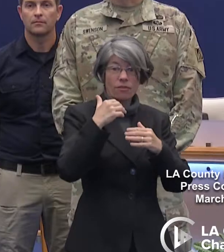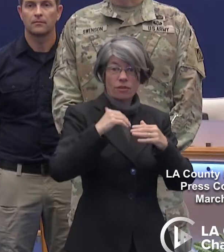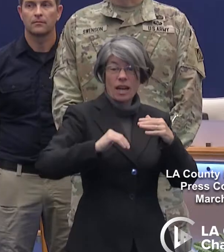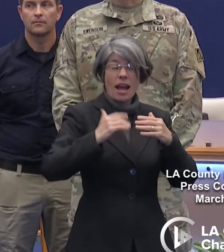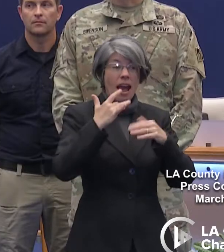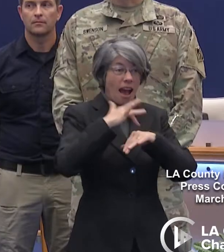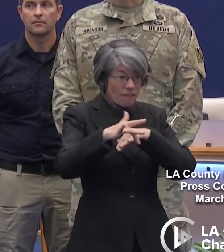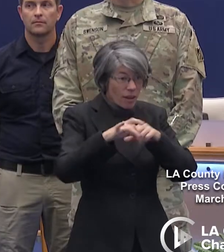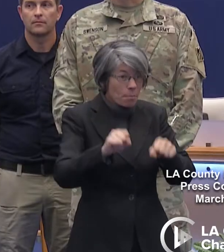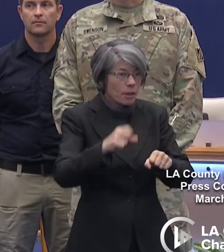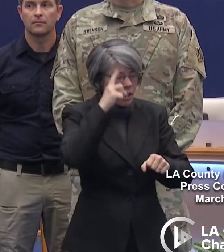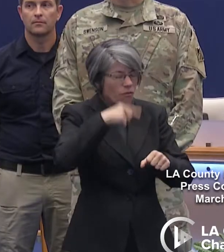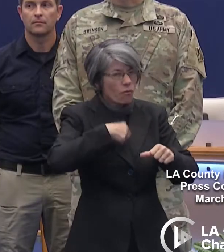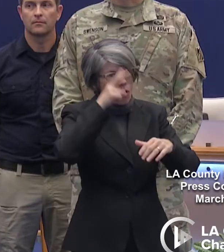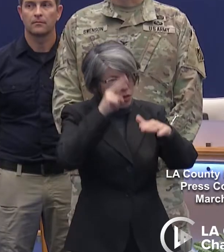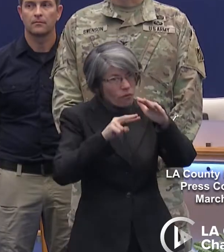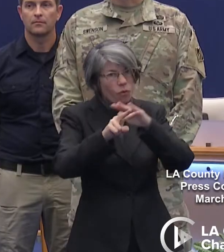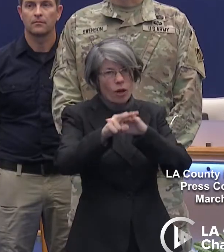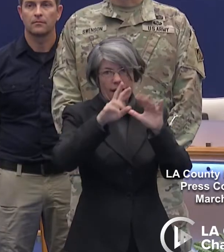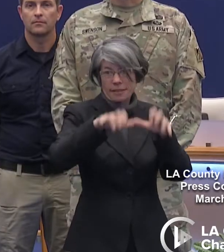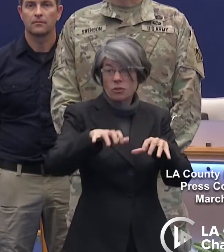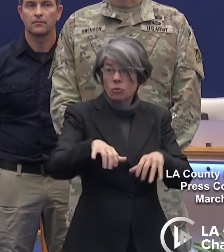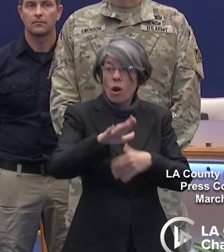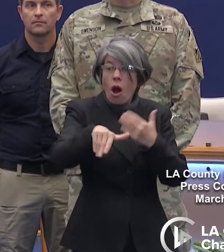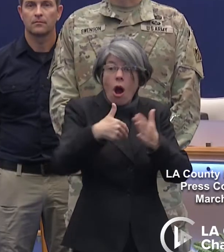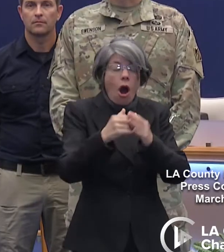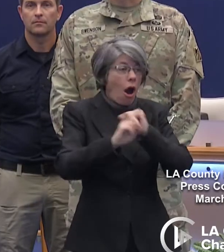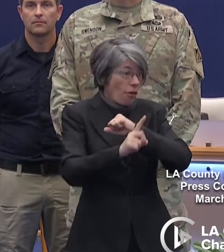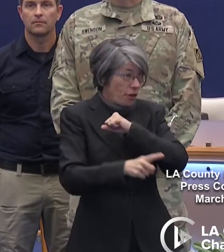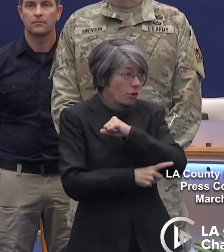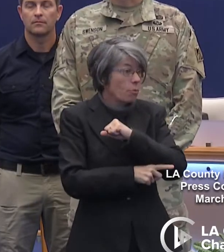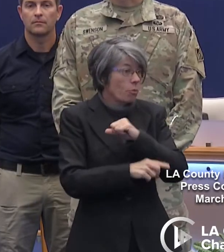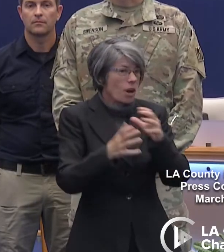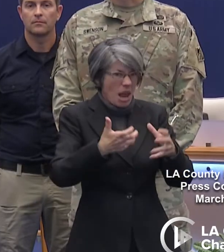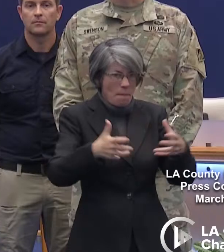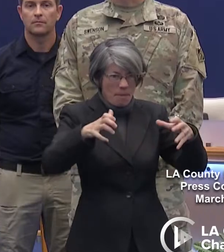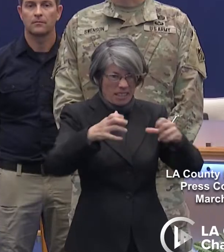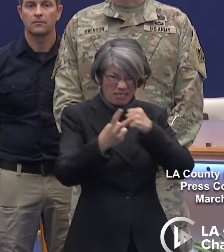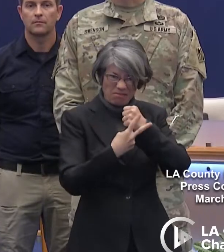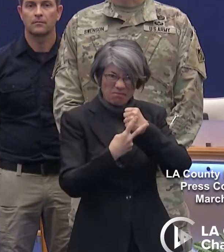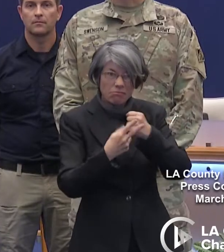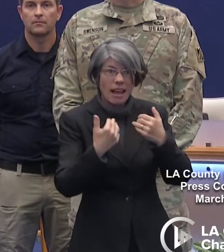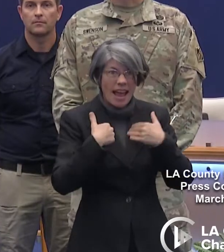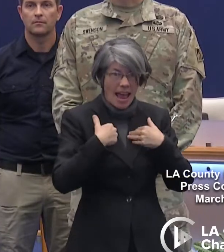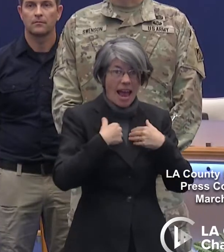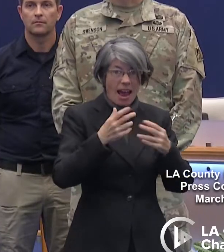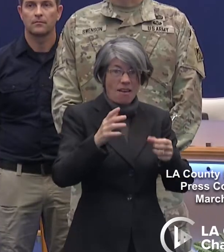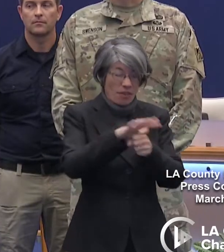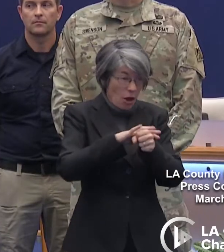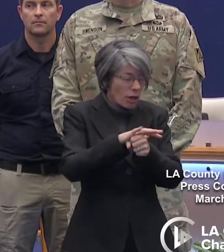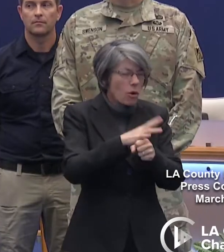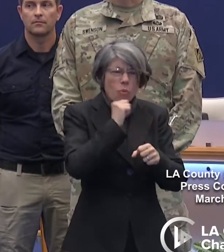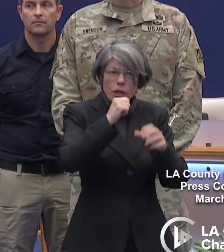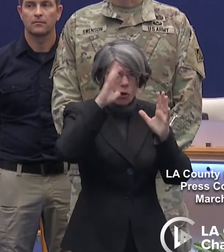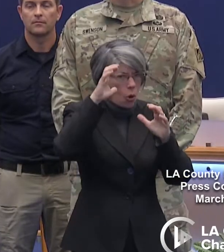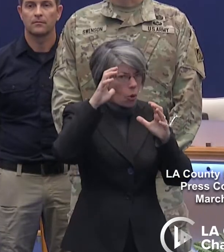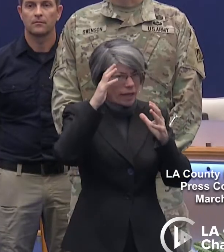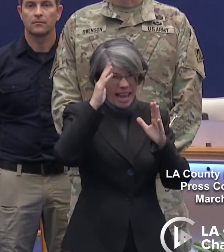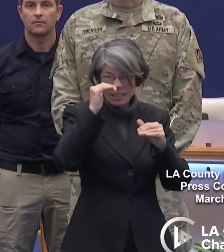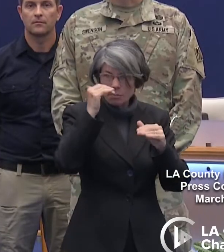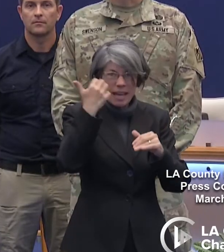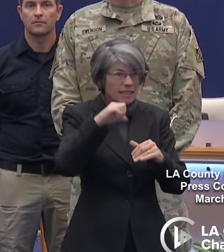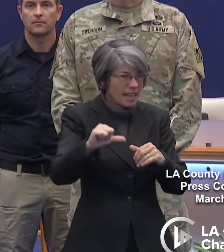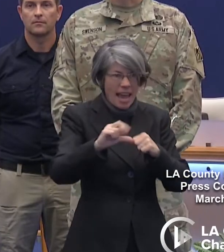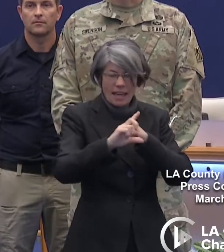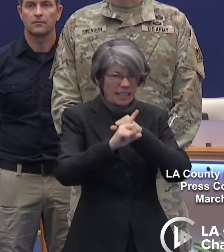for the upcoming forecasted storm. All of our debris basins have capacity for this upcoming storm. We don't expect any debris